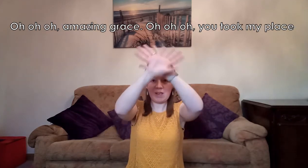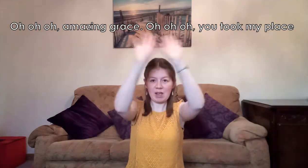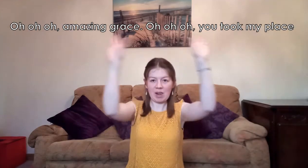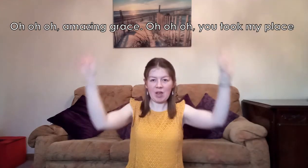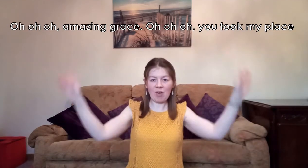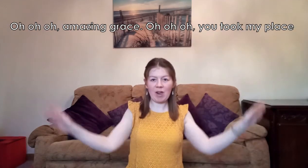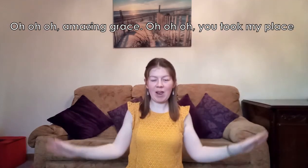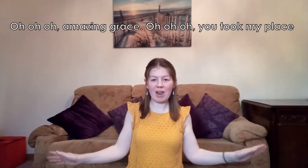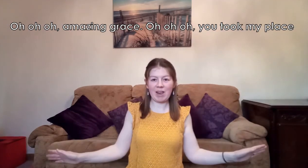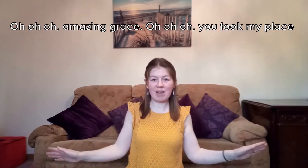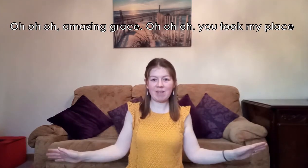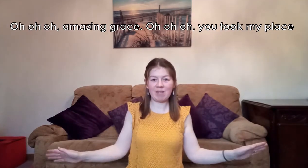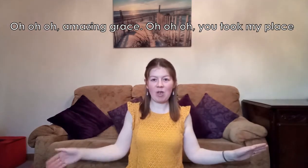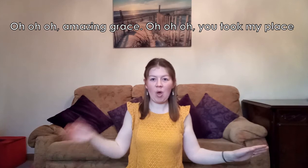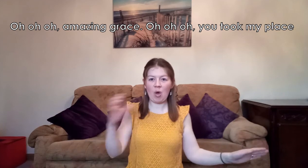amazing grace. Whoa,